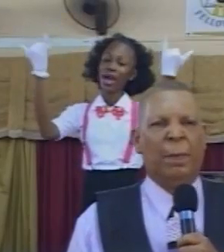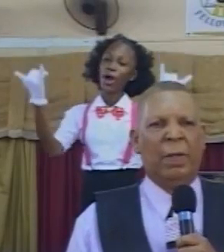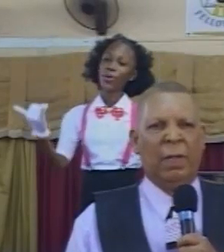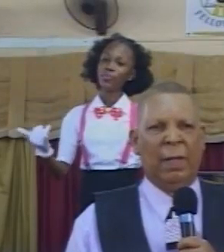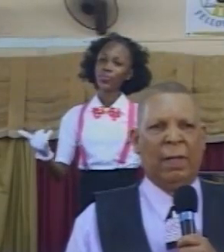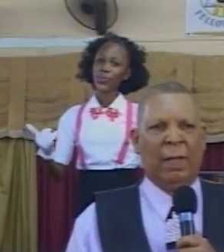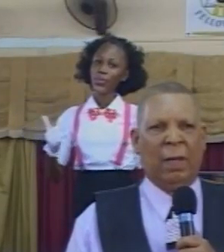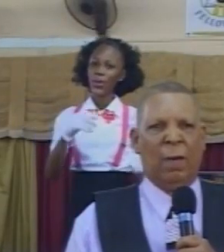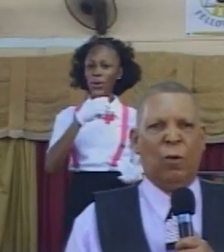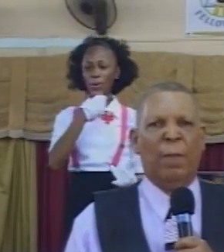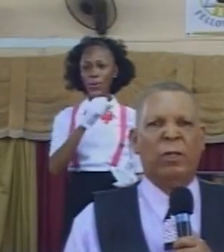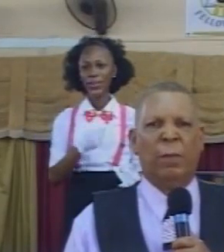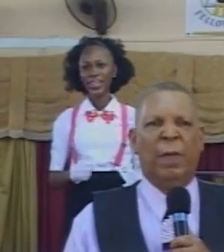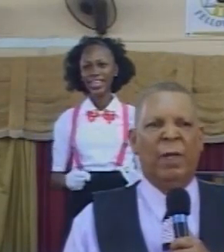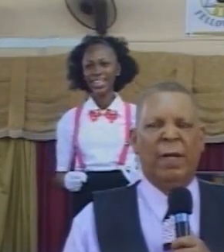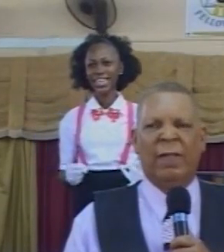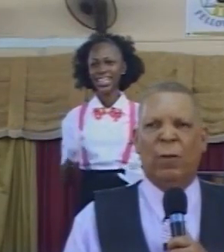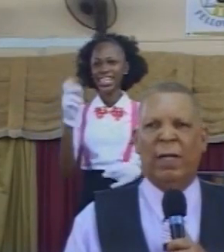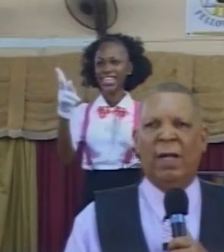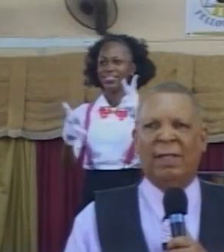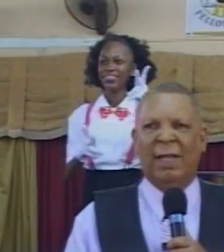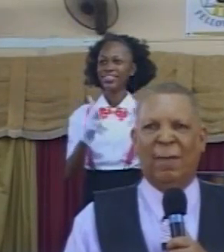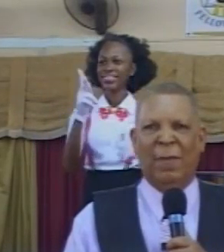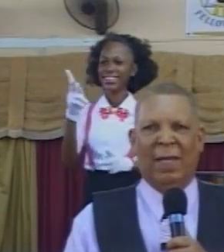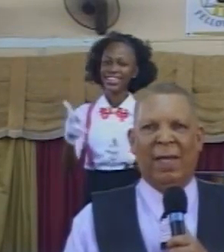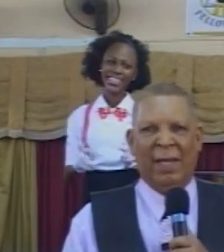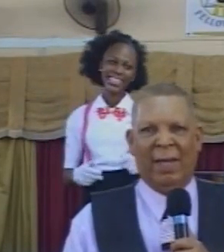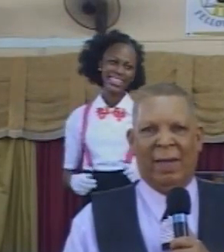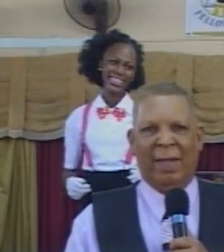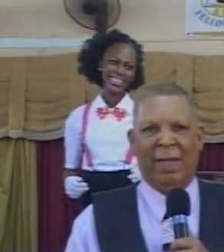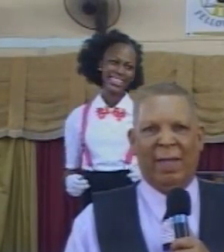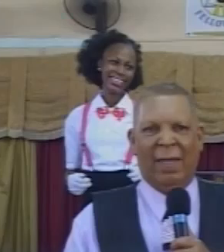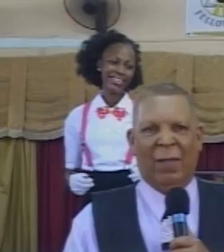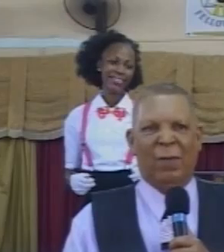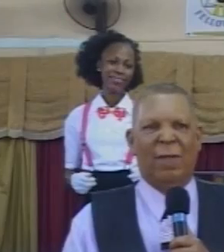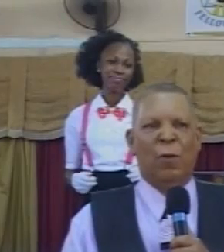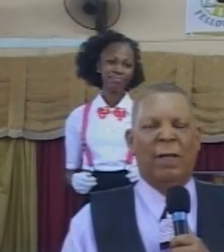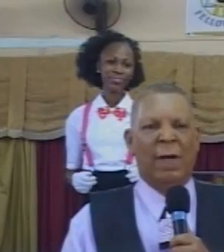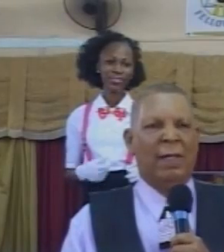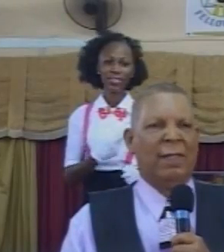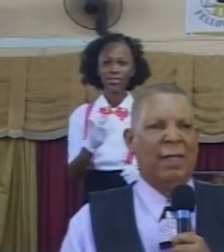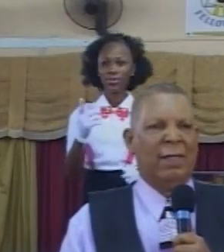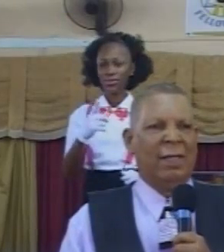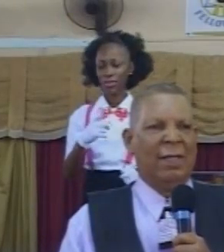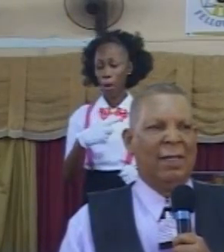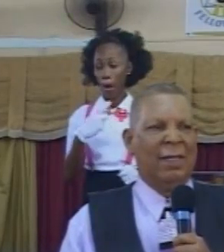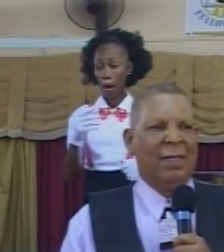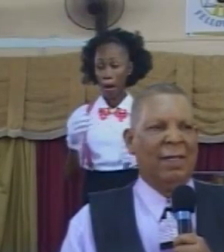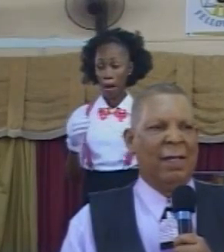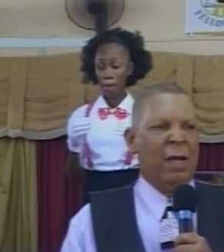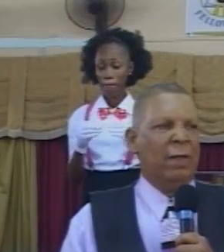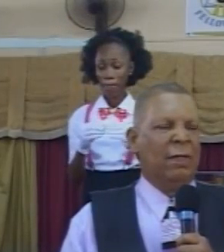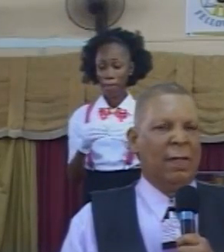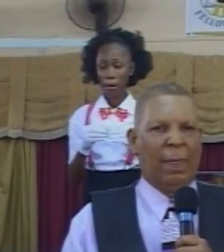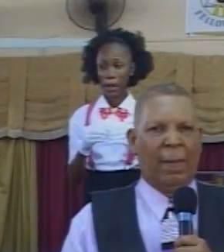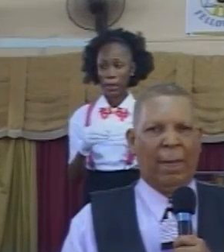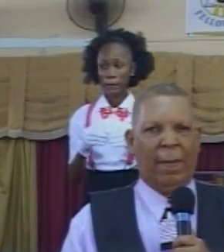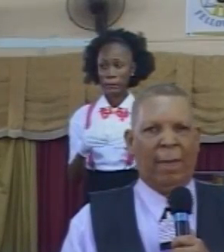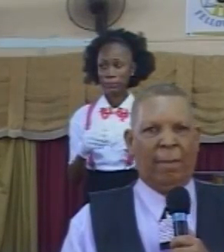Older people or more mature people, nobody's old in God's kingdom. Those of more advanced age,